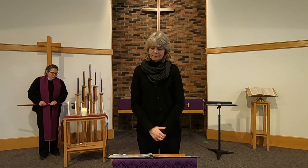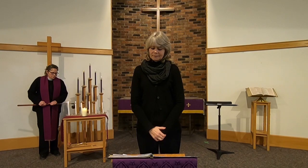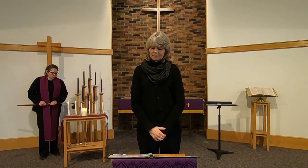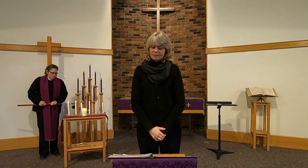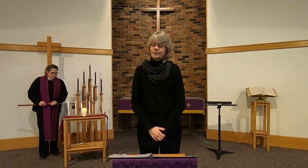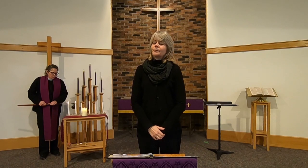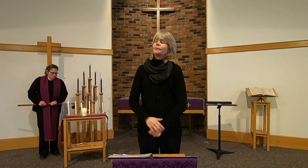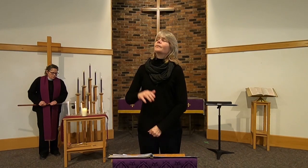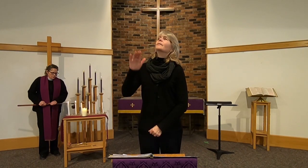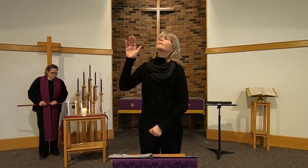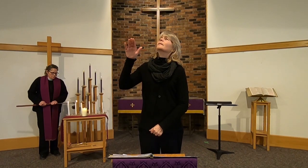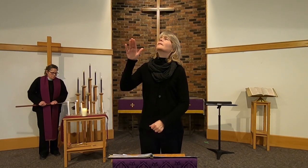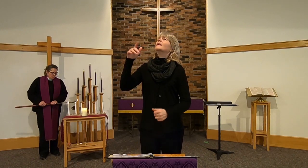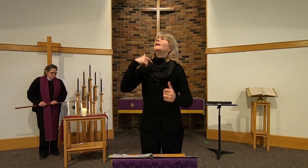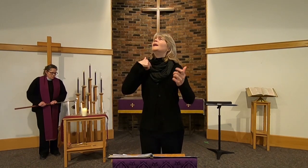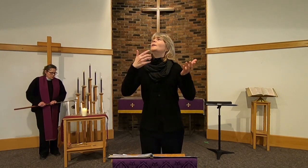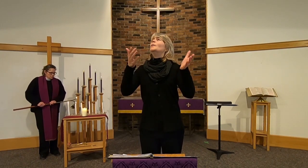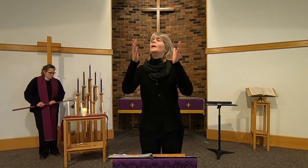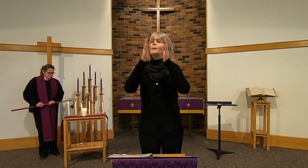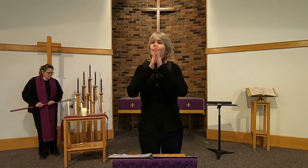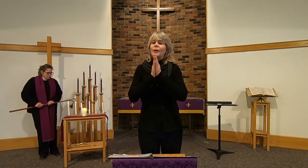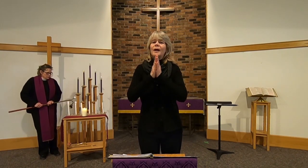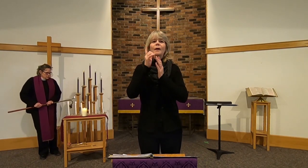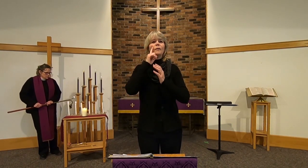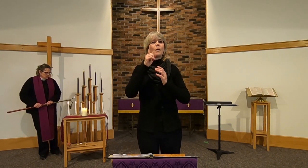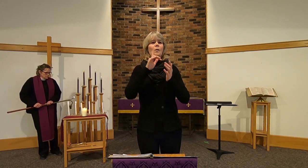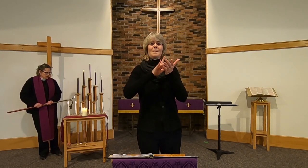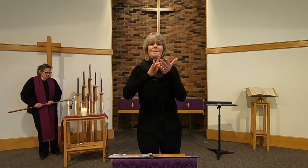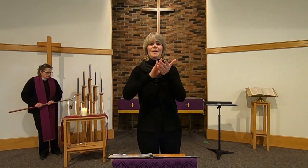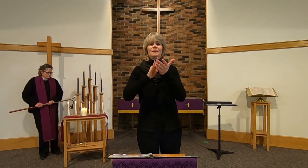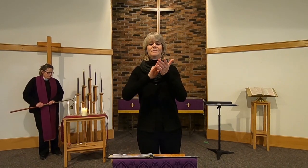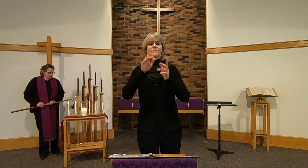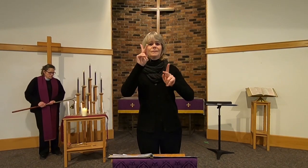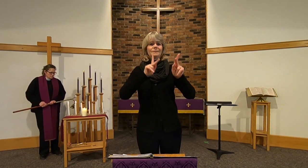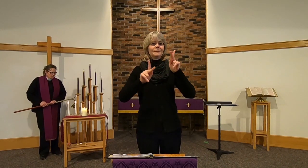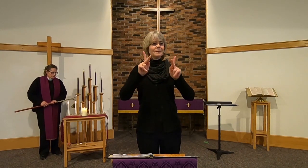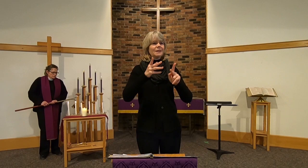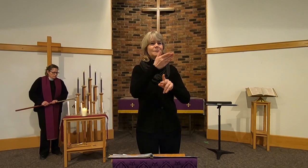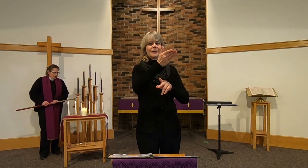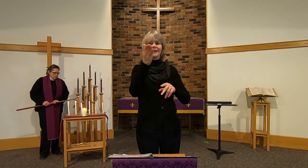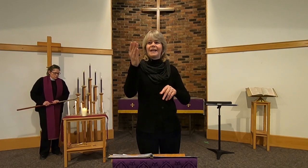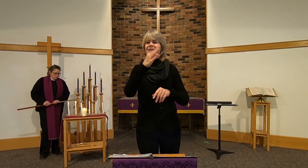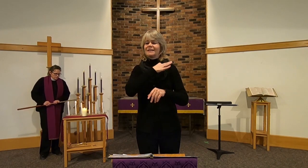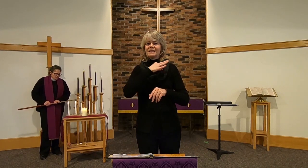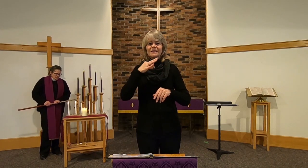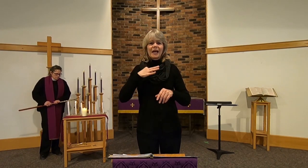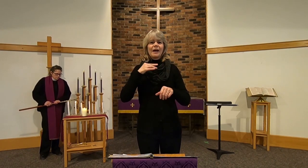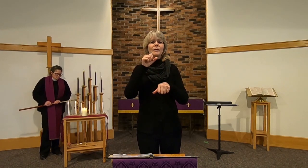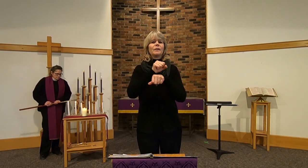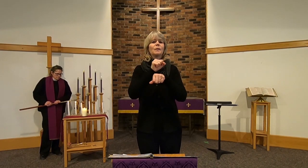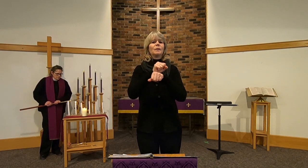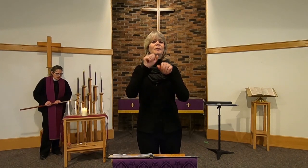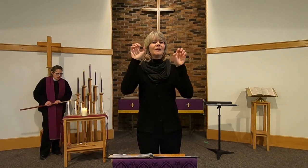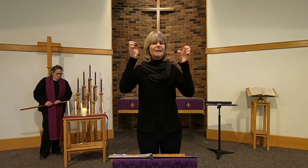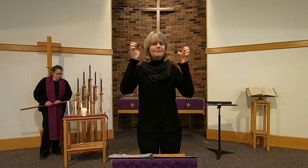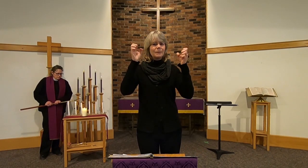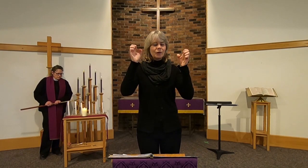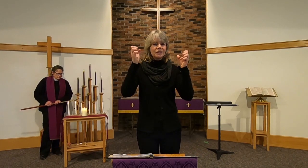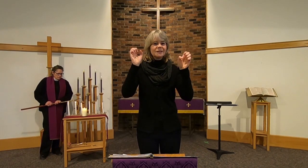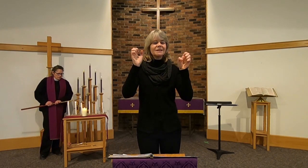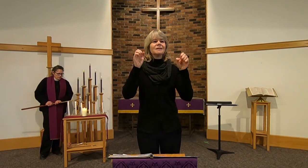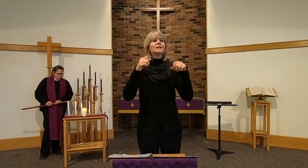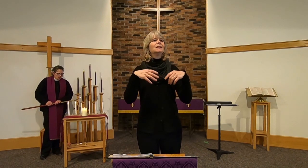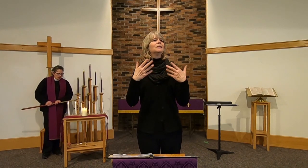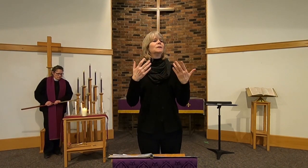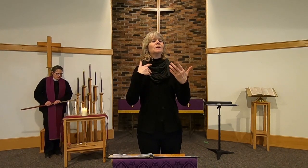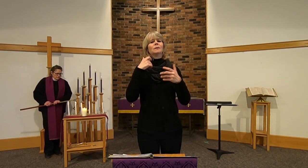God, we also pray for medical workers, people who work in the emergency rooms, people